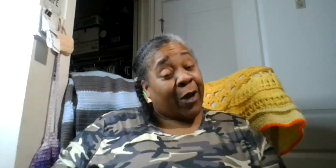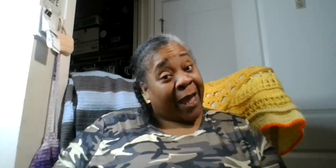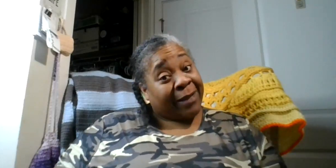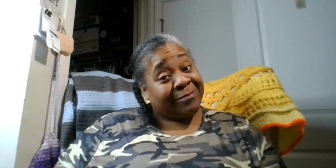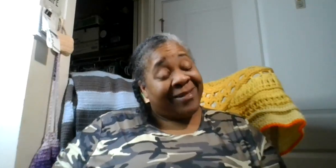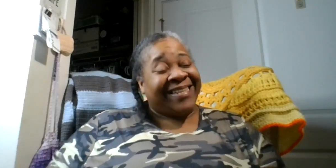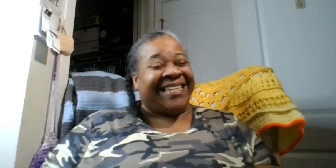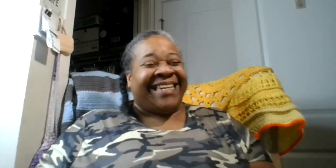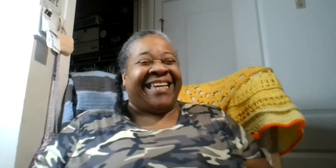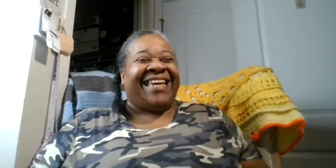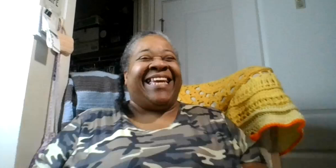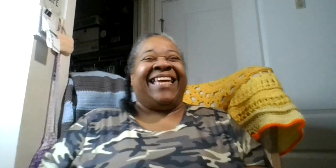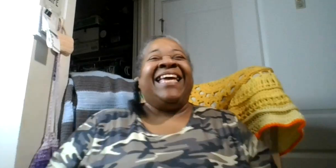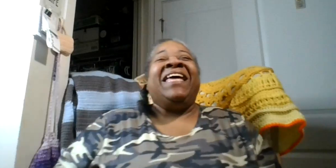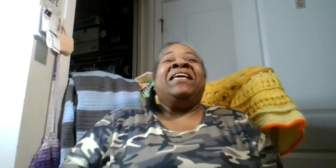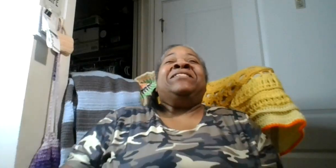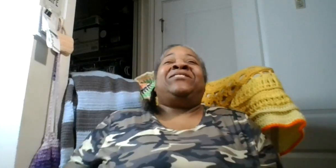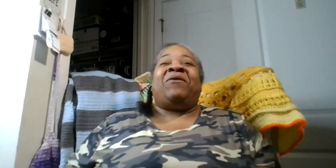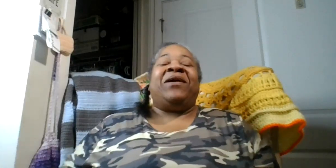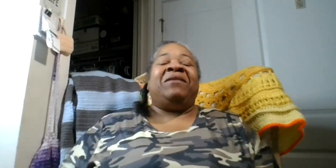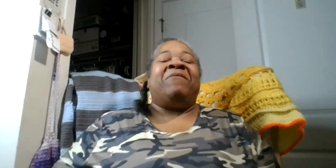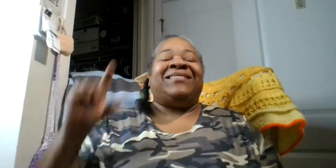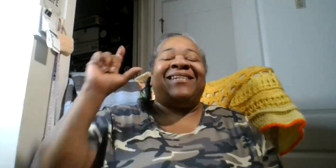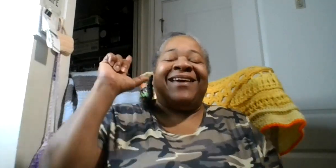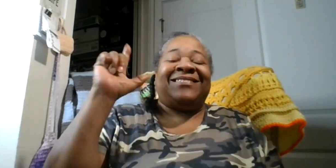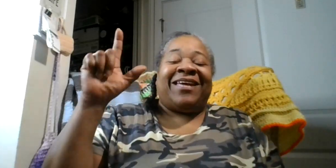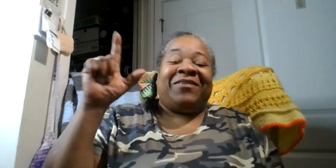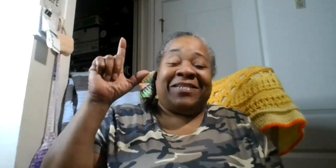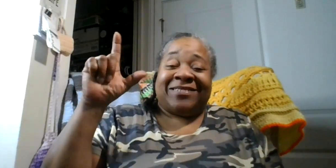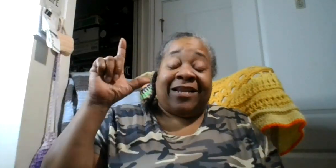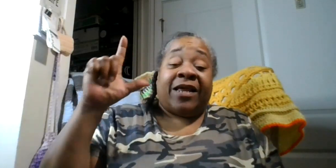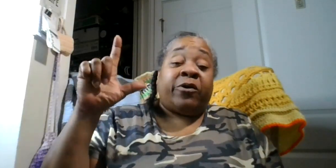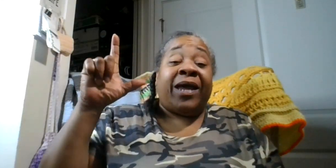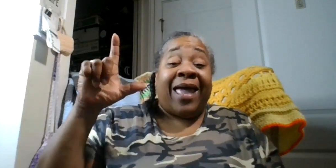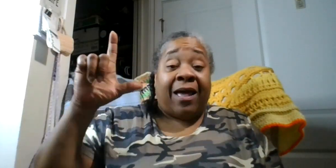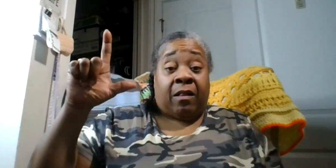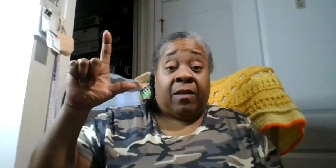Okay. So anyway, today's letter is the letter L.